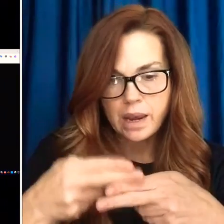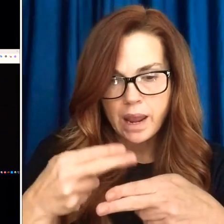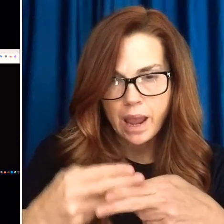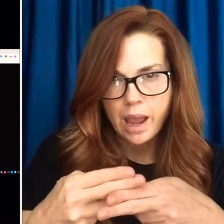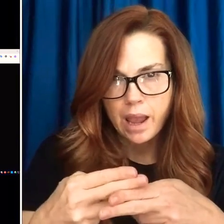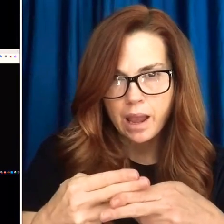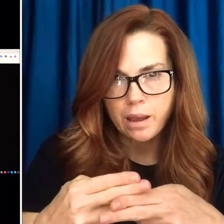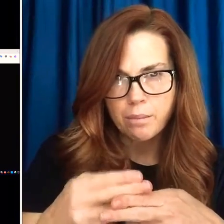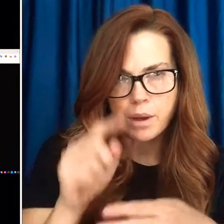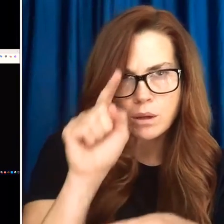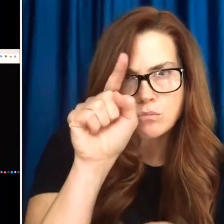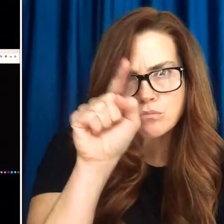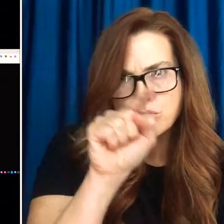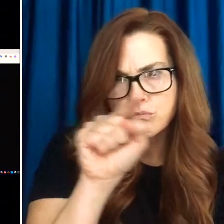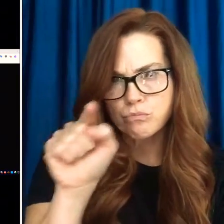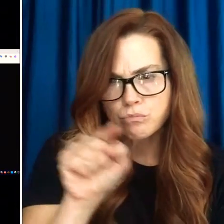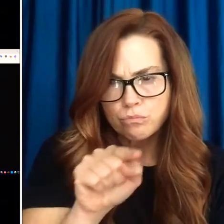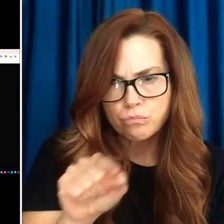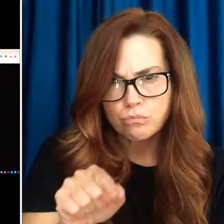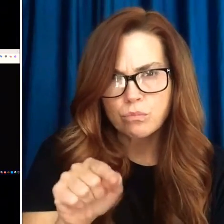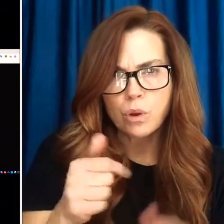element name would be.